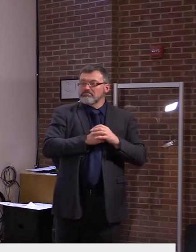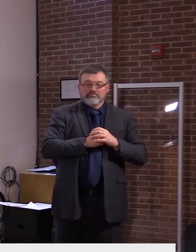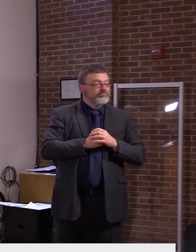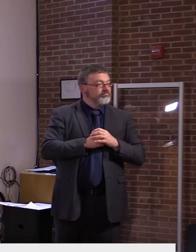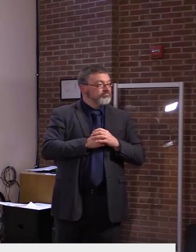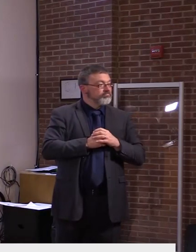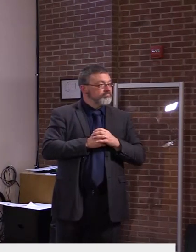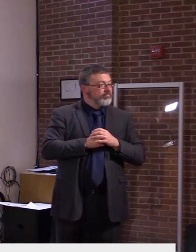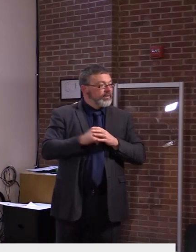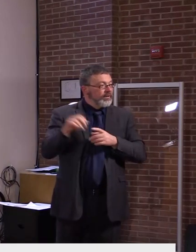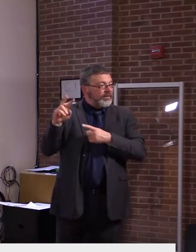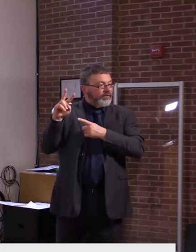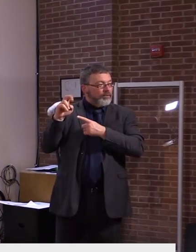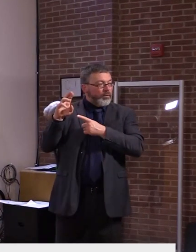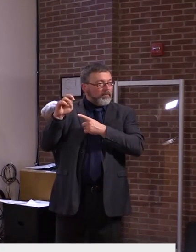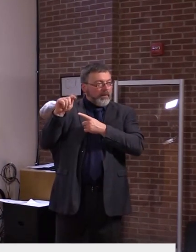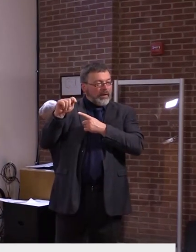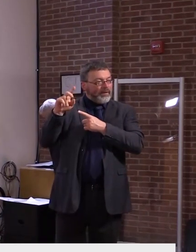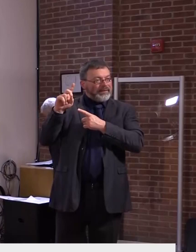Michael Daugherty, Vermont Digger.